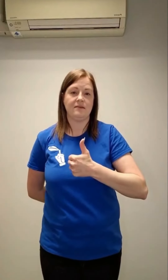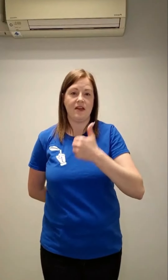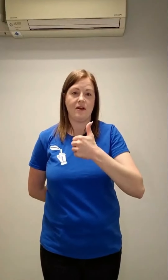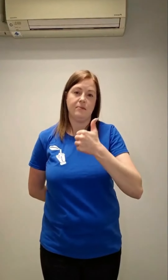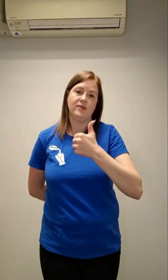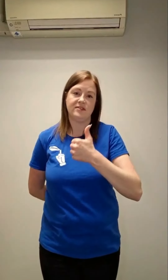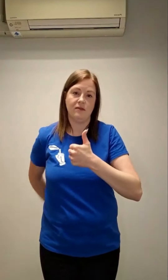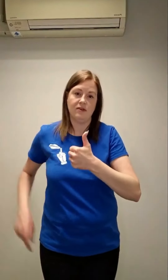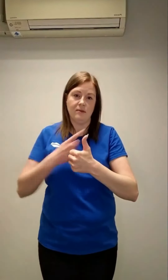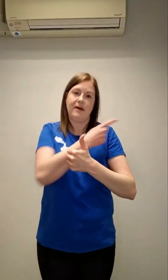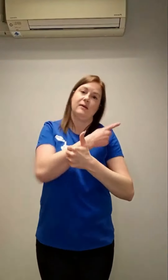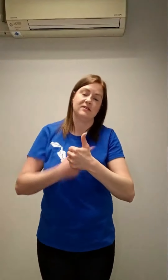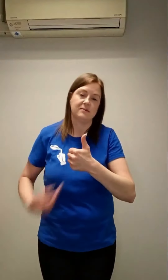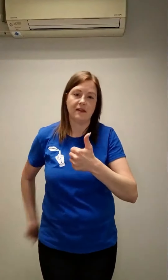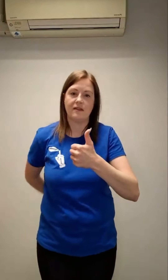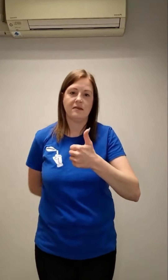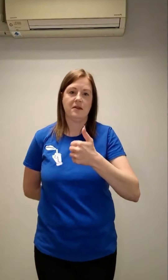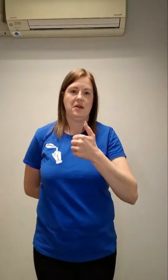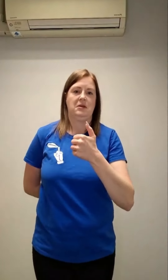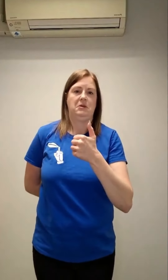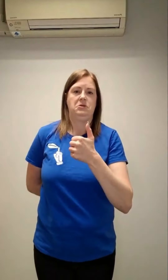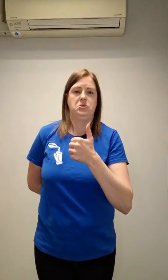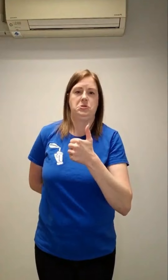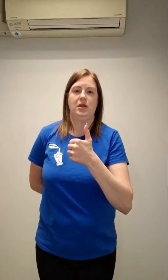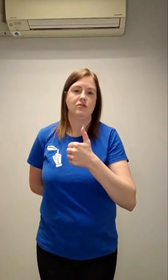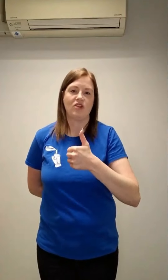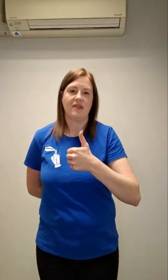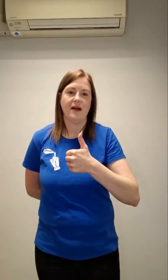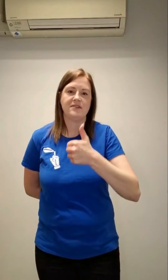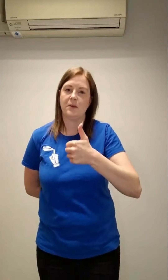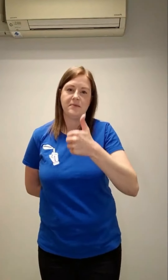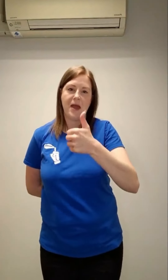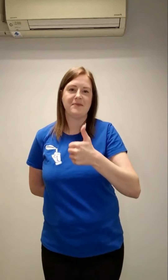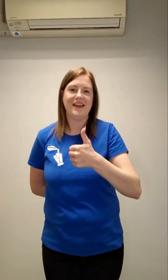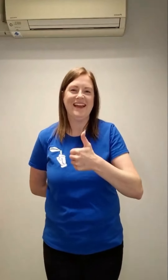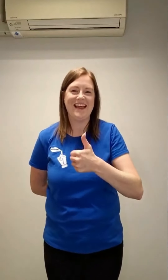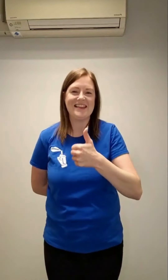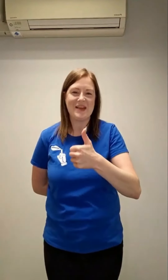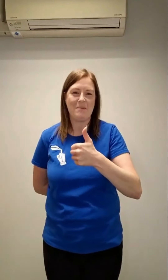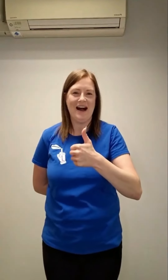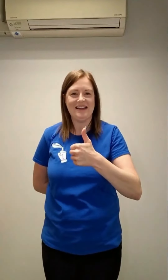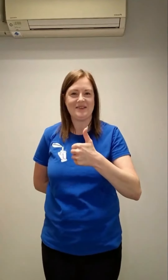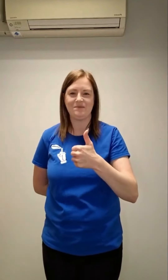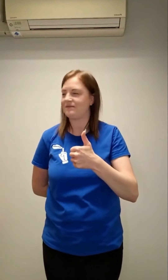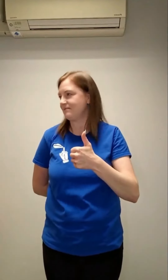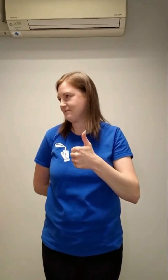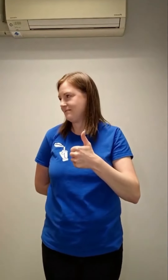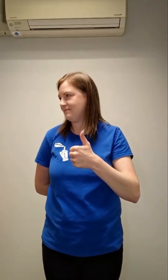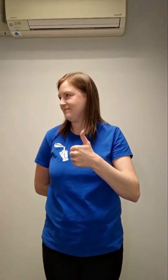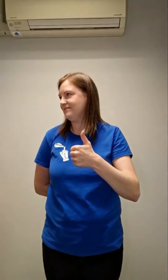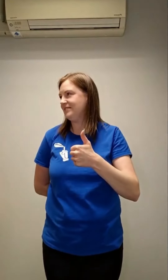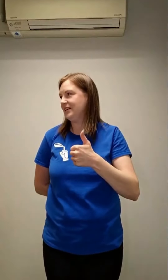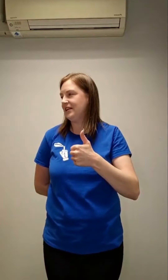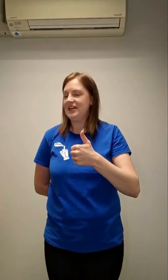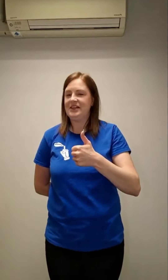thumb points off backwards, but can't straighten that, so yep, thumb hand. We then